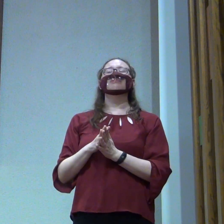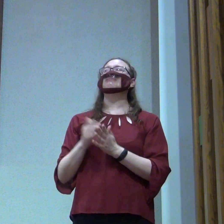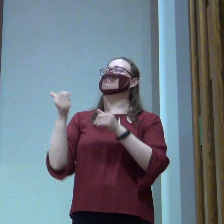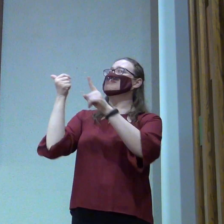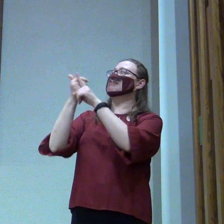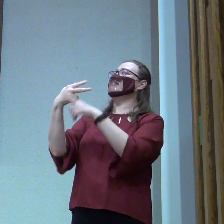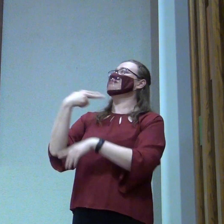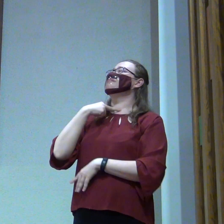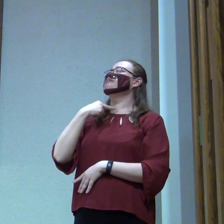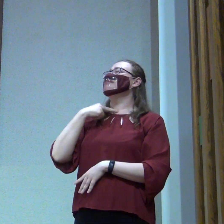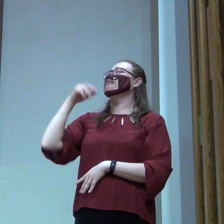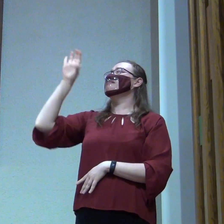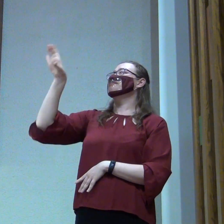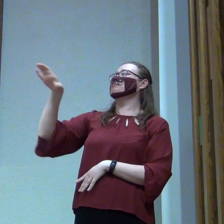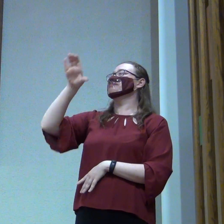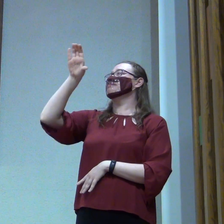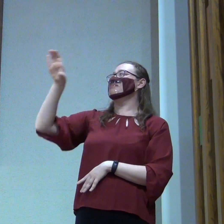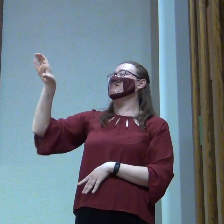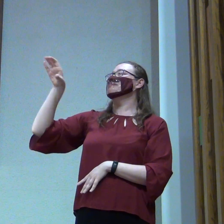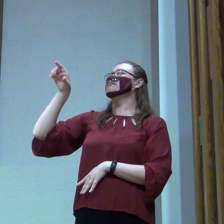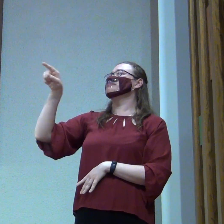hanging on that cross."